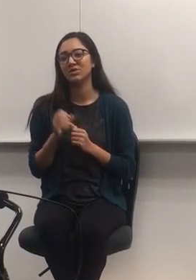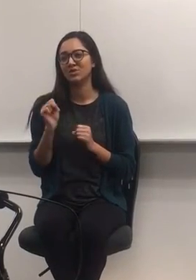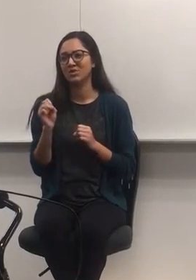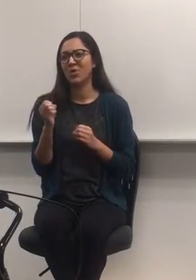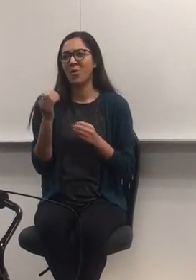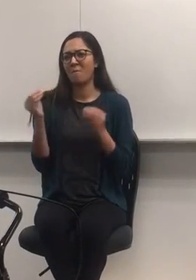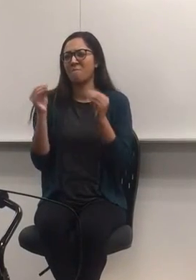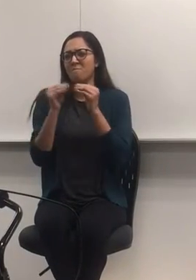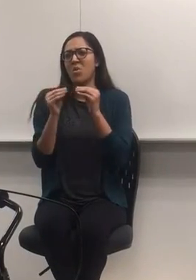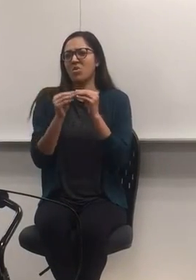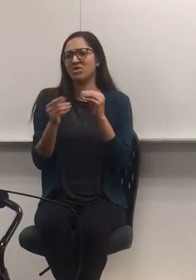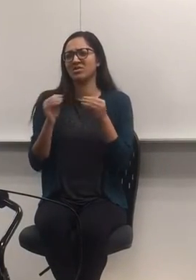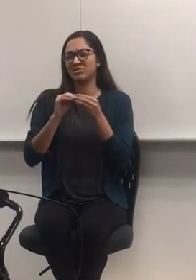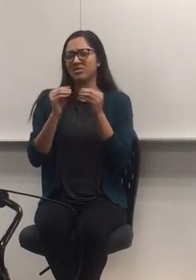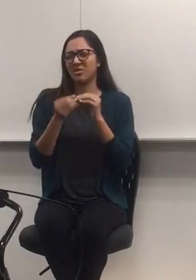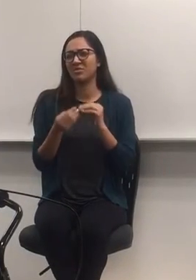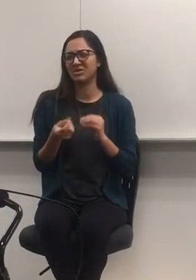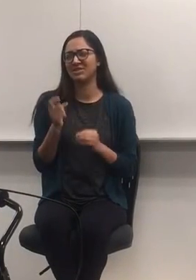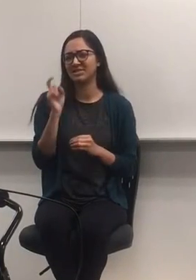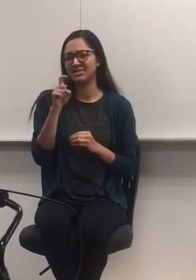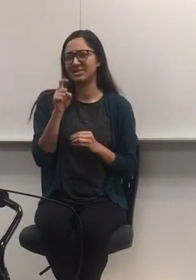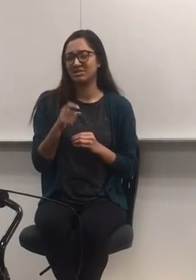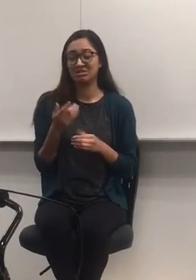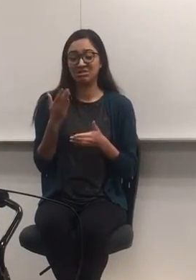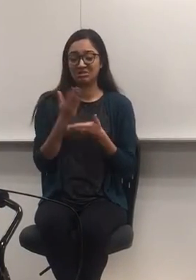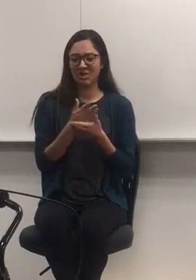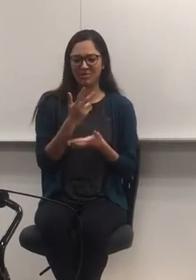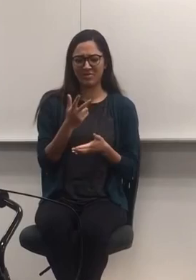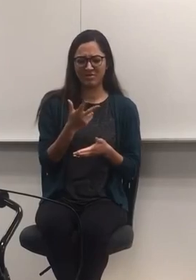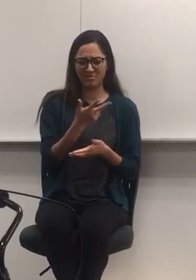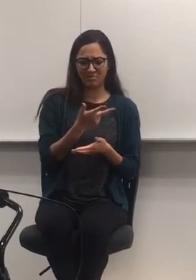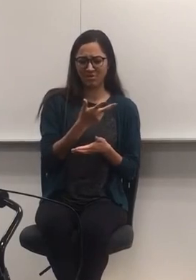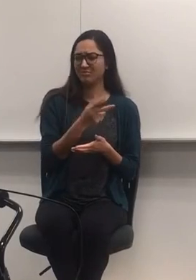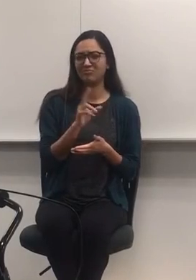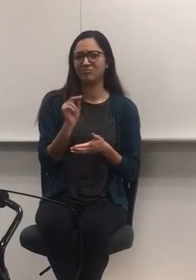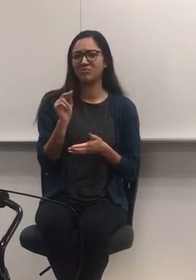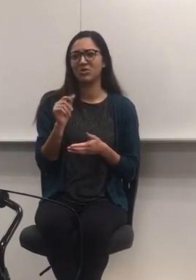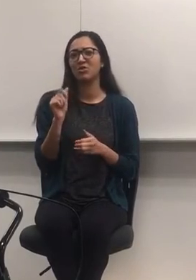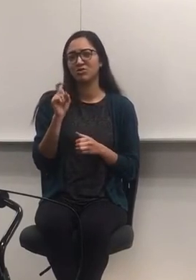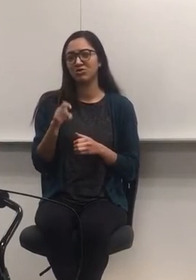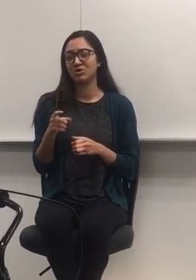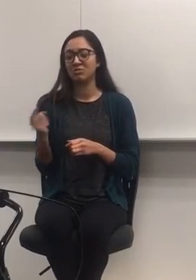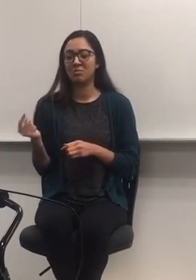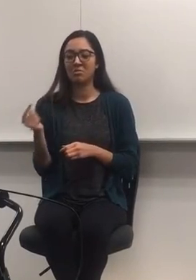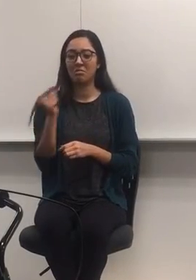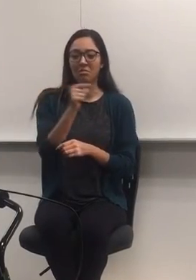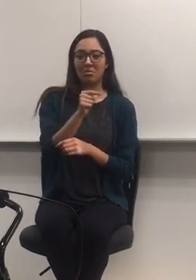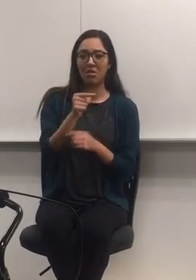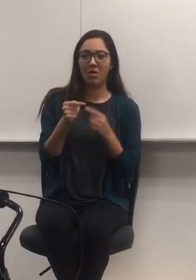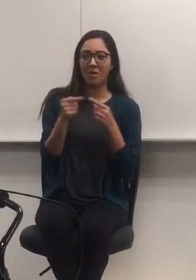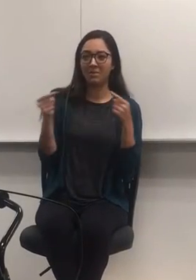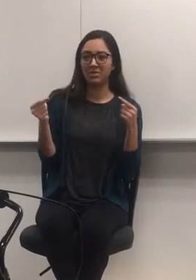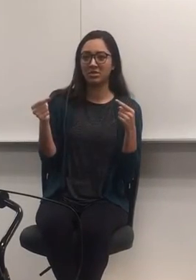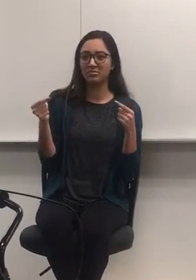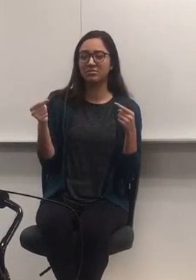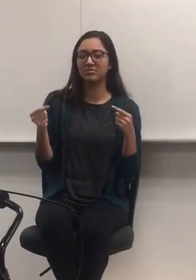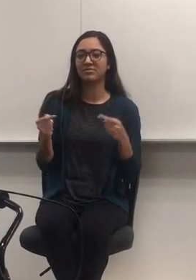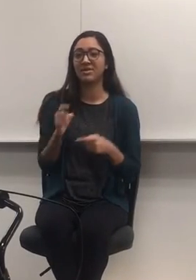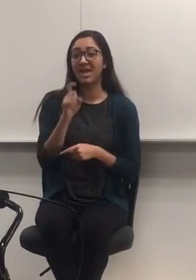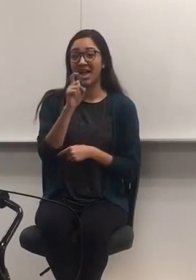here. I mean, I could, but let me go the other way. What happens if x is 0? This is going to pose a